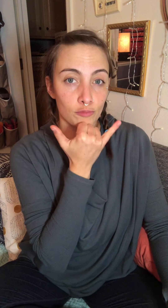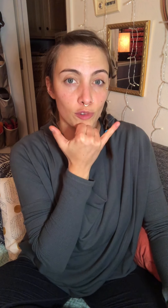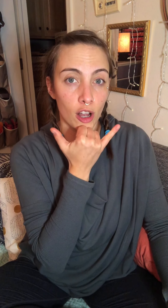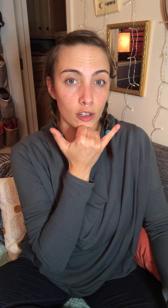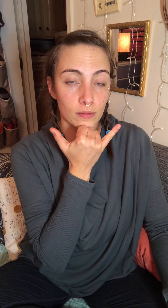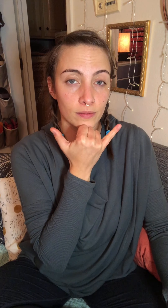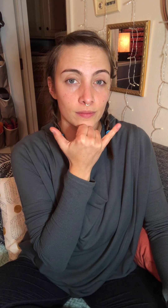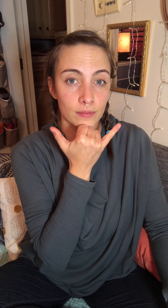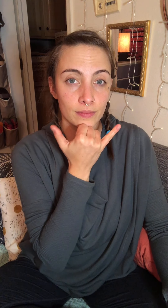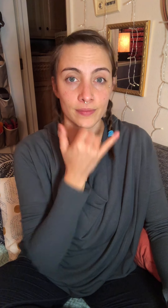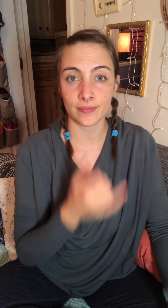Wrong.